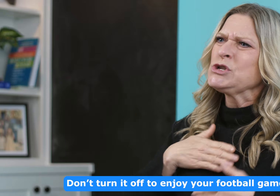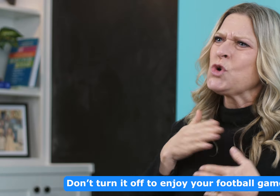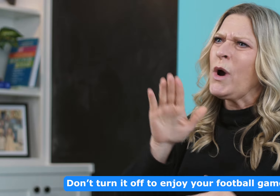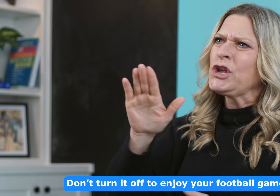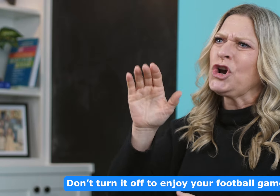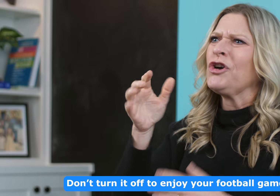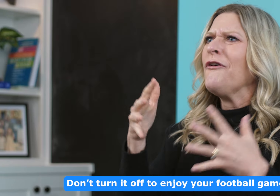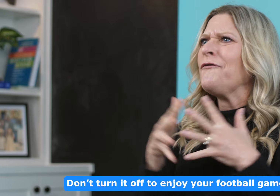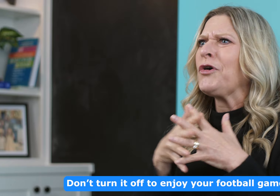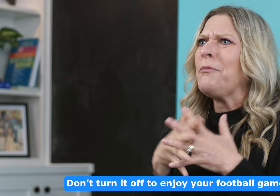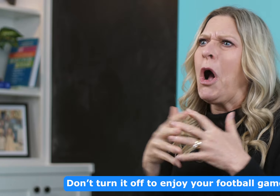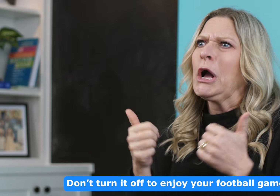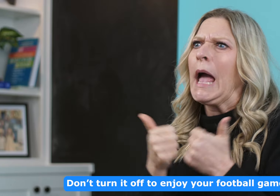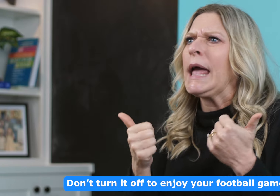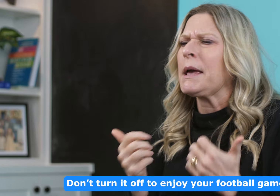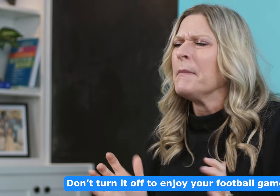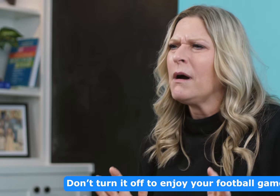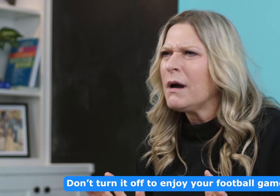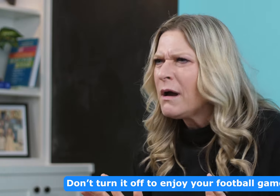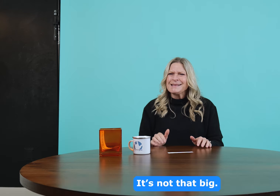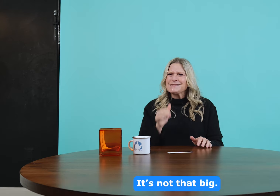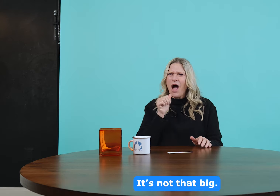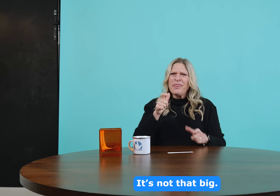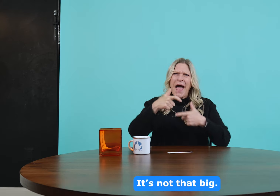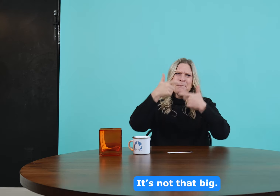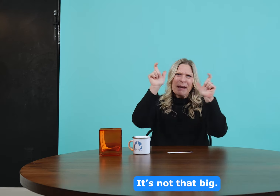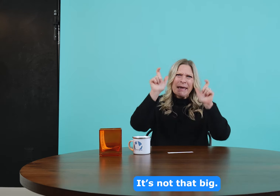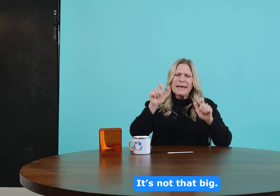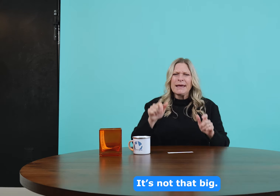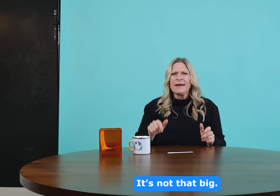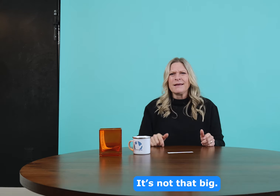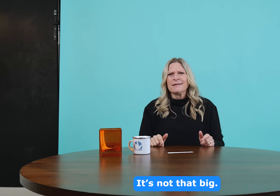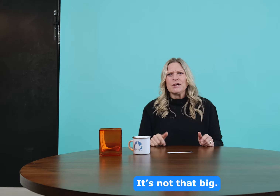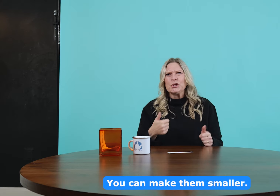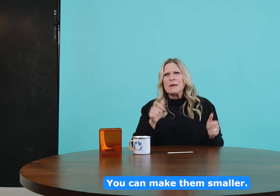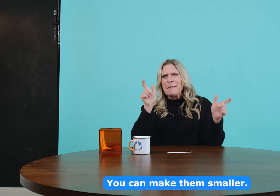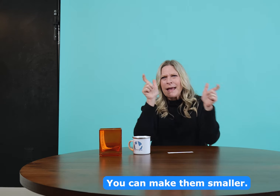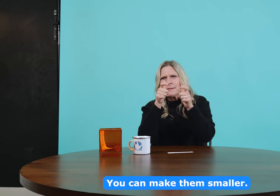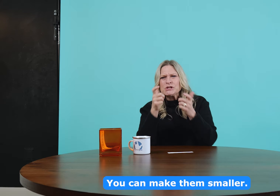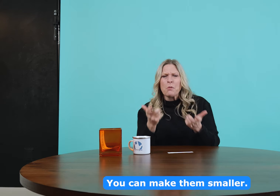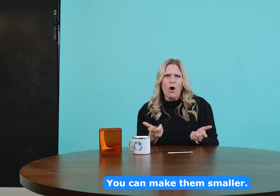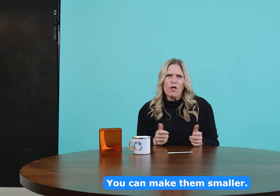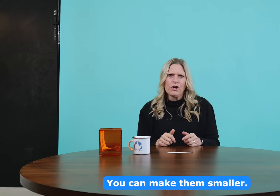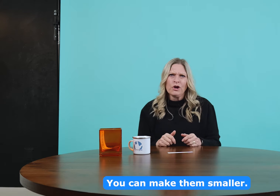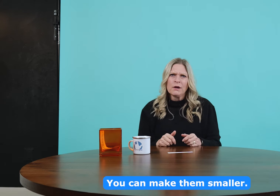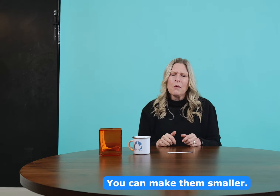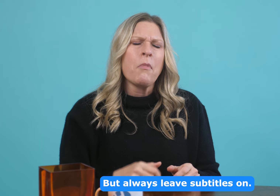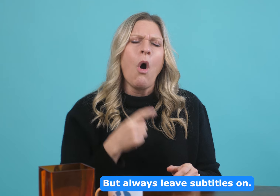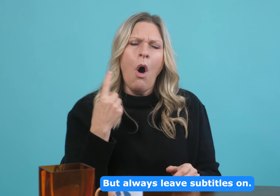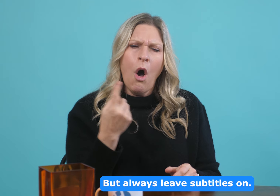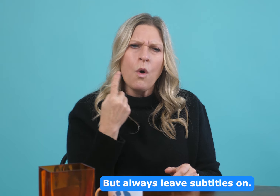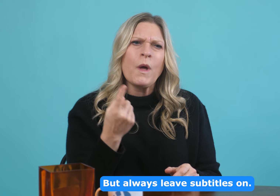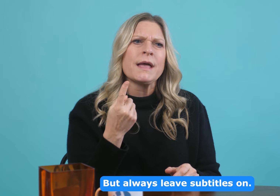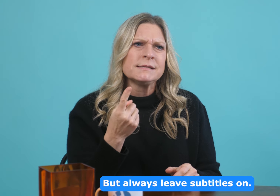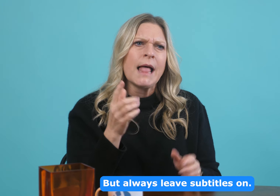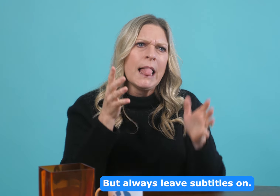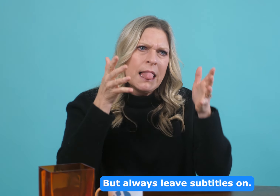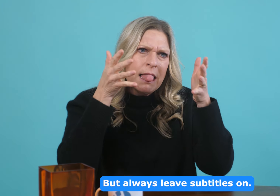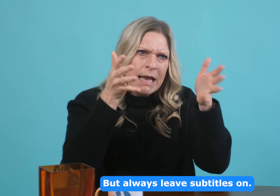enjoy your football game. It's not that big. You can make it smaller, but always